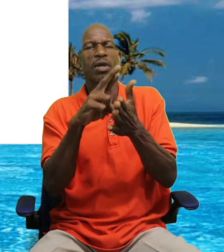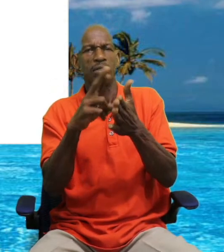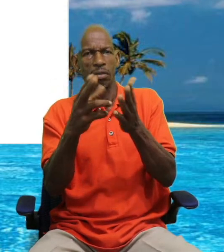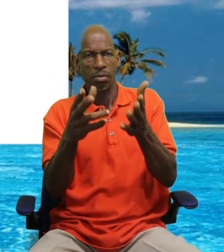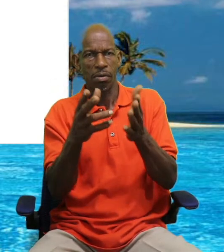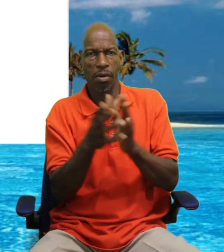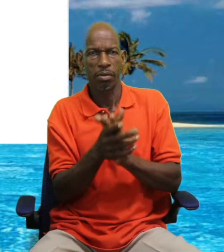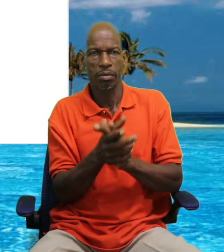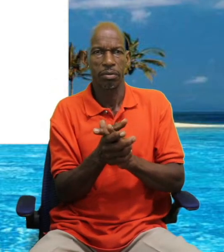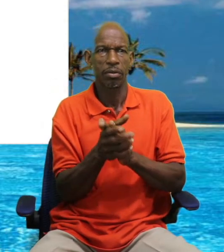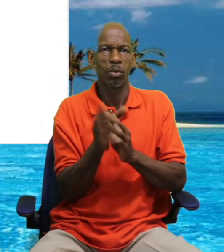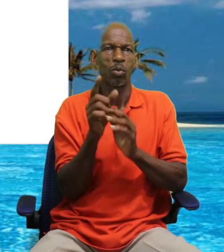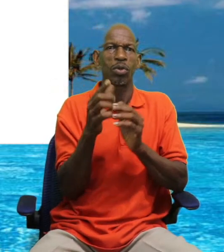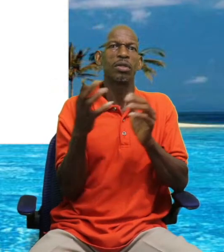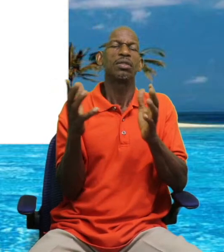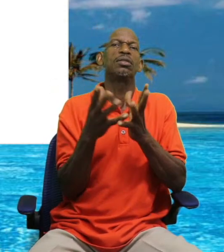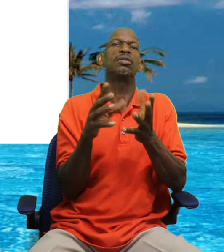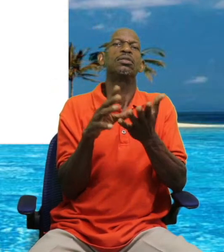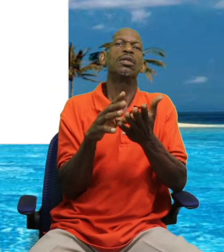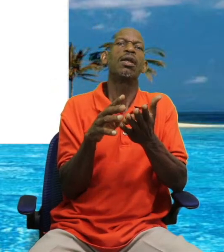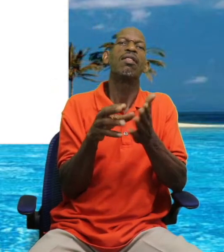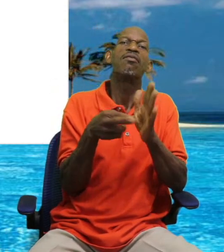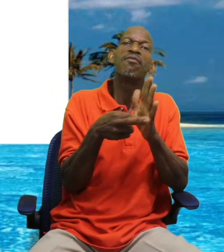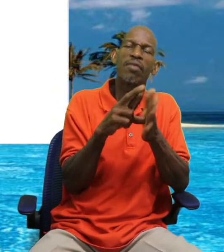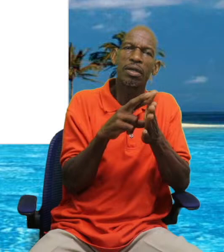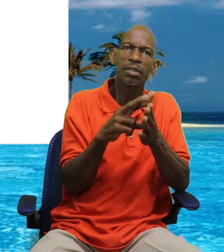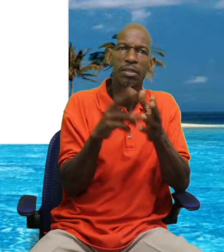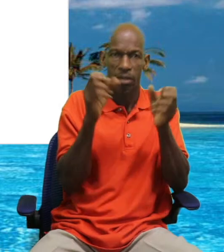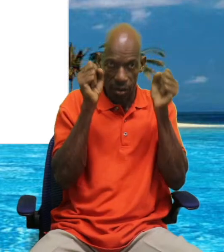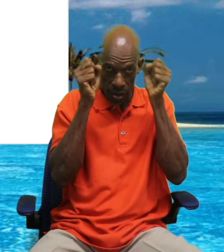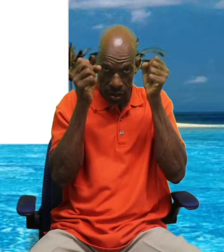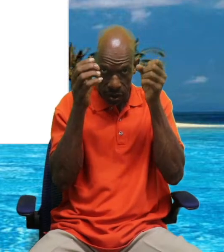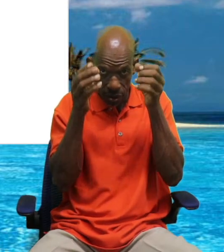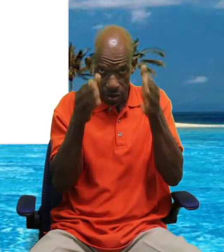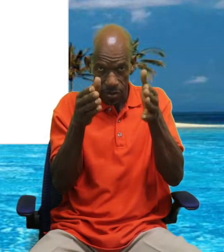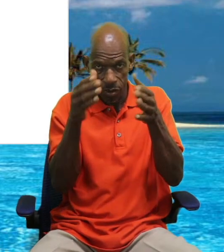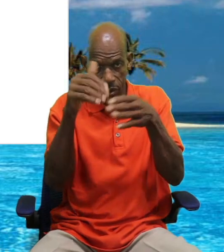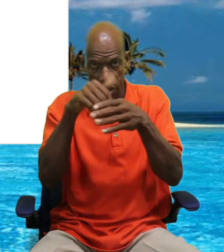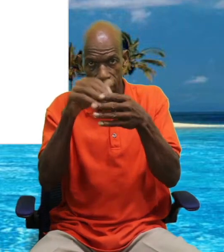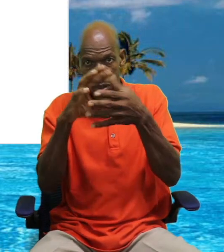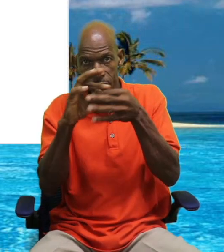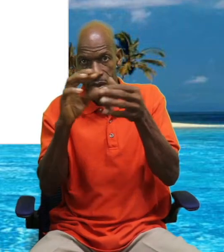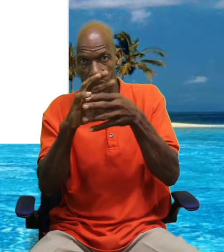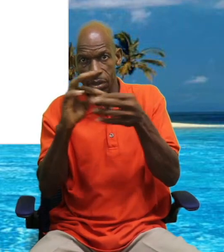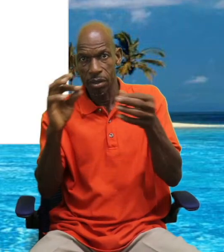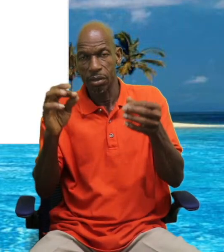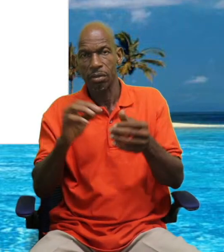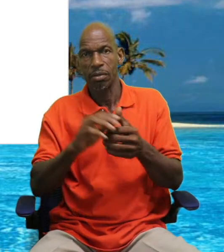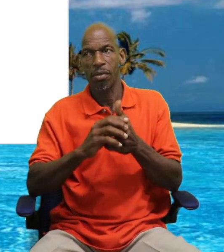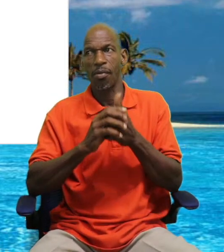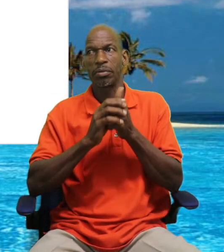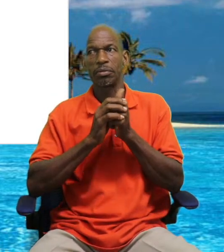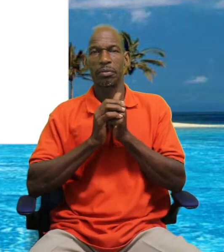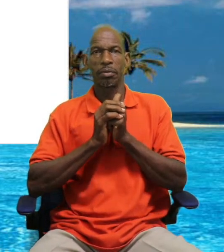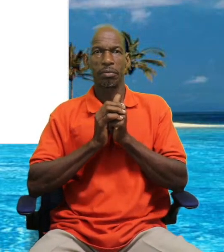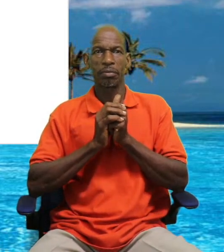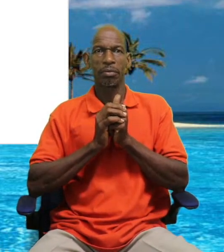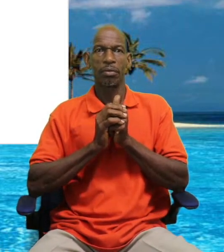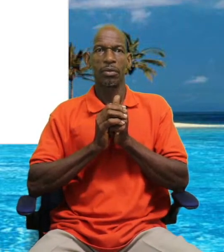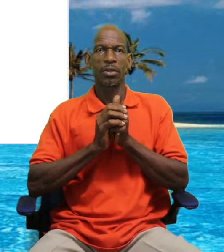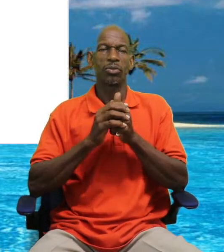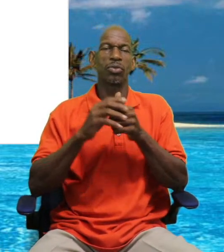things we are revising, the subject of the sentence. So underline the subject and the center of the sentence in 1 and 2.